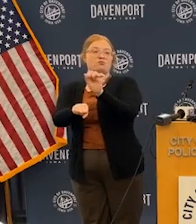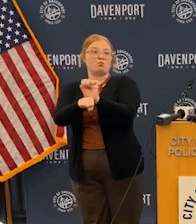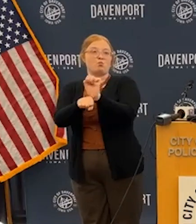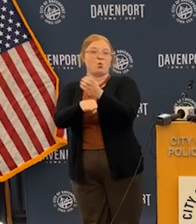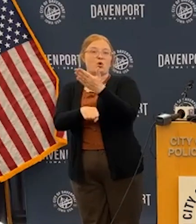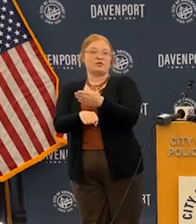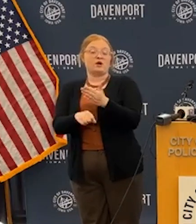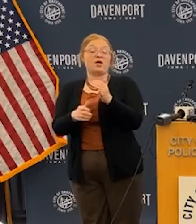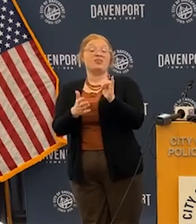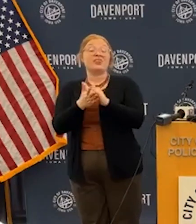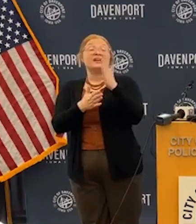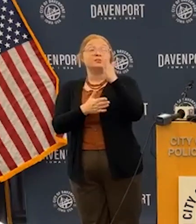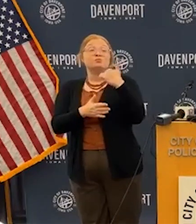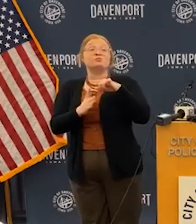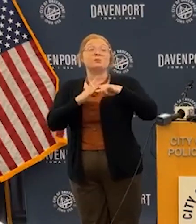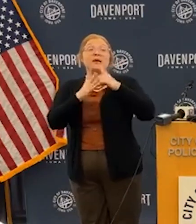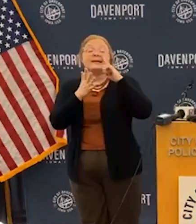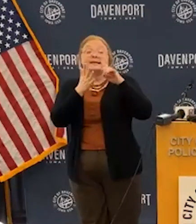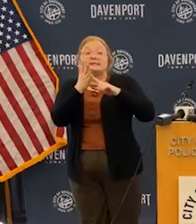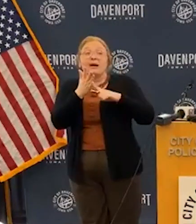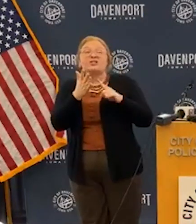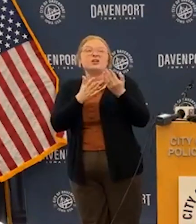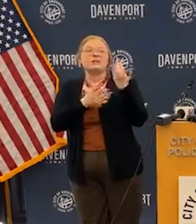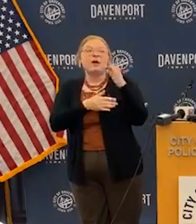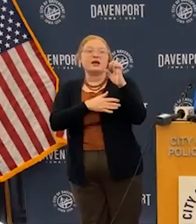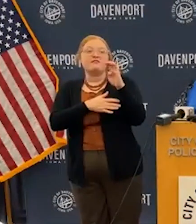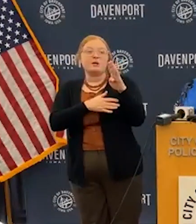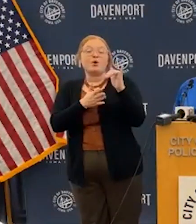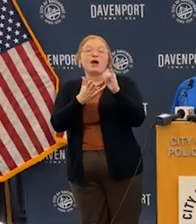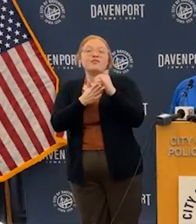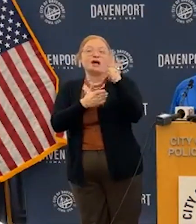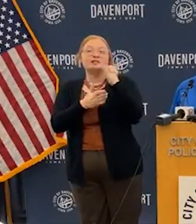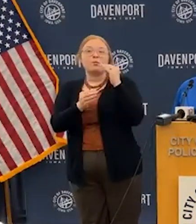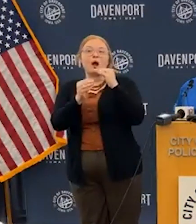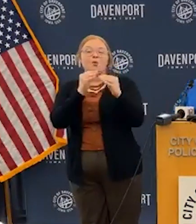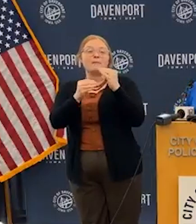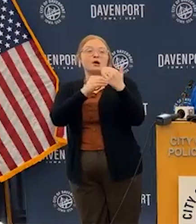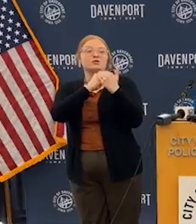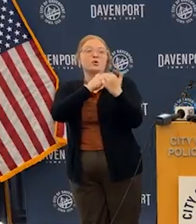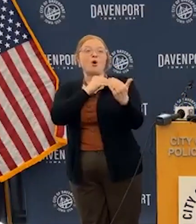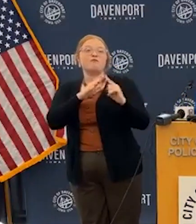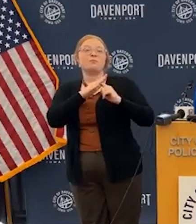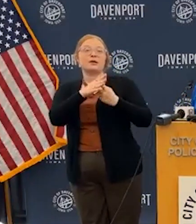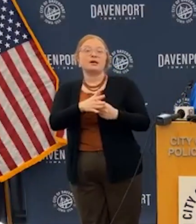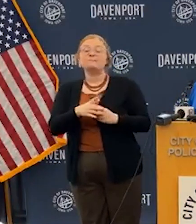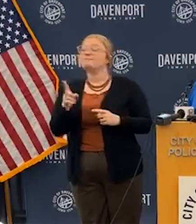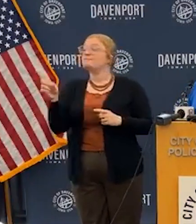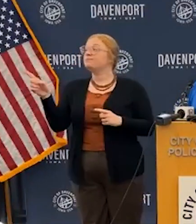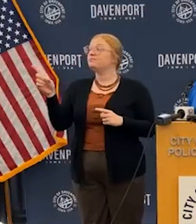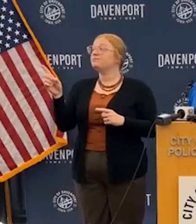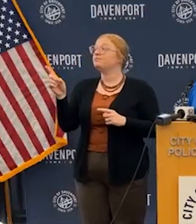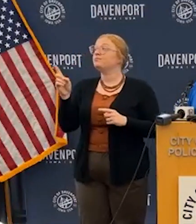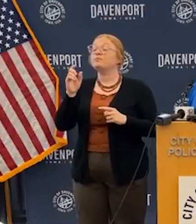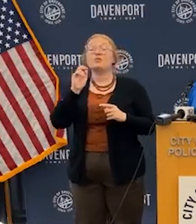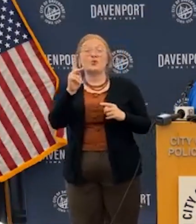why those repairs were called for. To follow up, if their safety procedure said that these workers wouldn't be safe, why would residents?